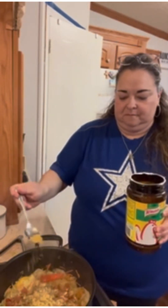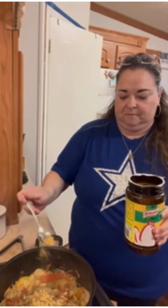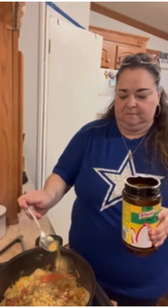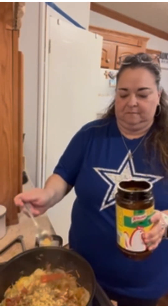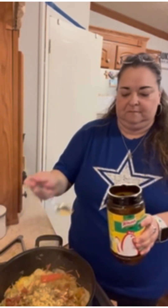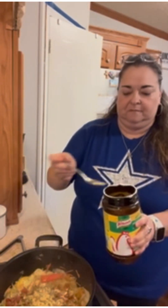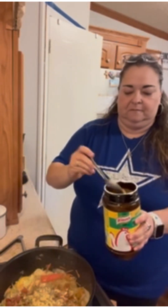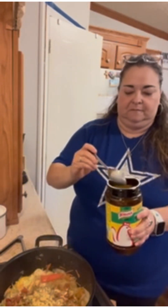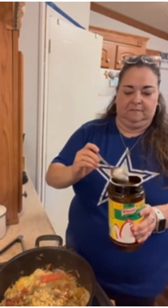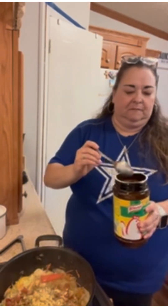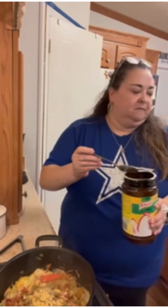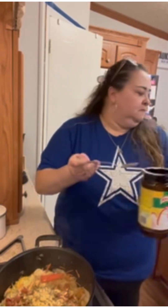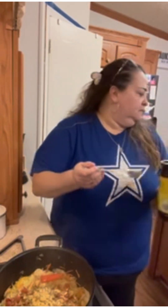Little chicken bouillon.